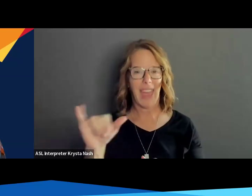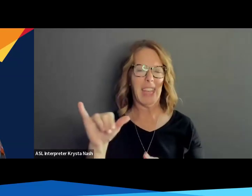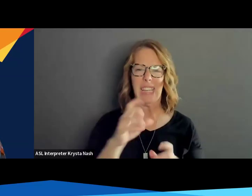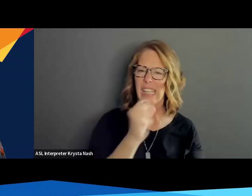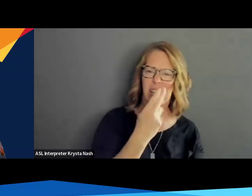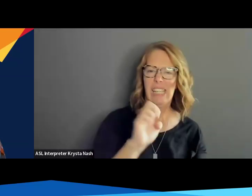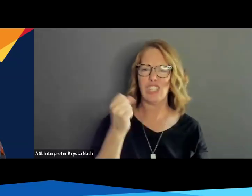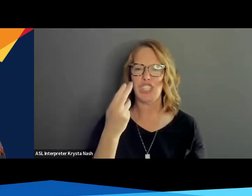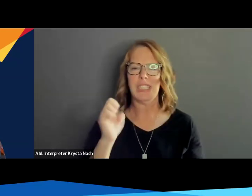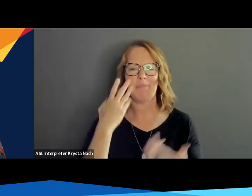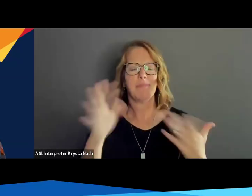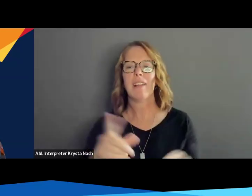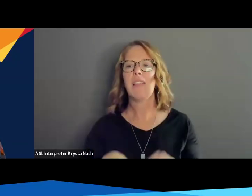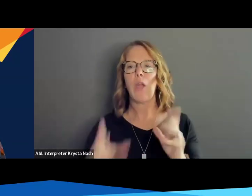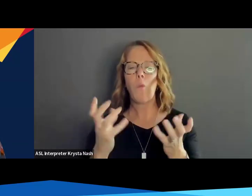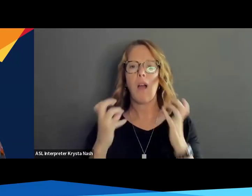to get into